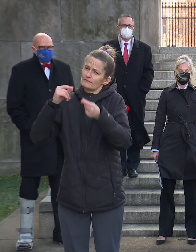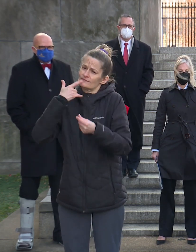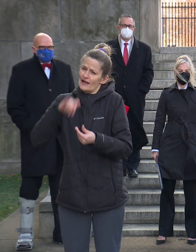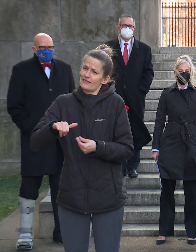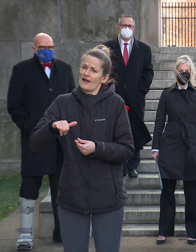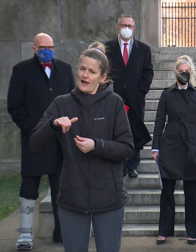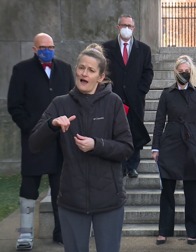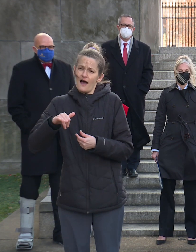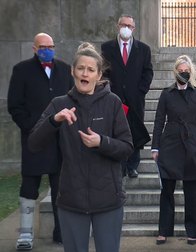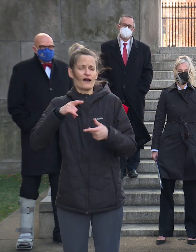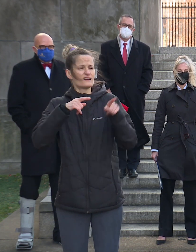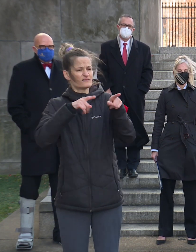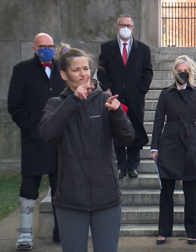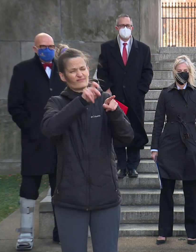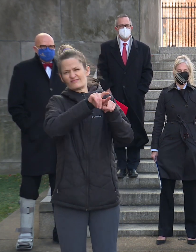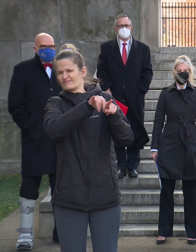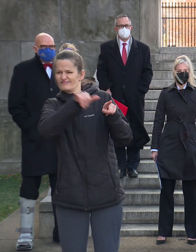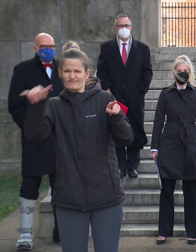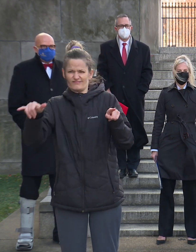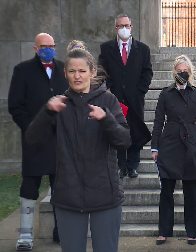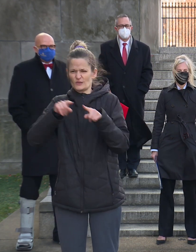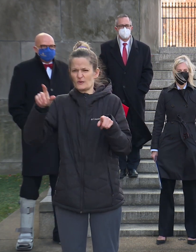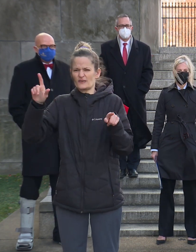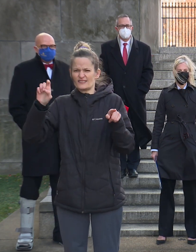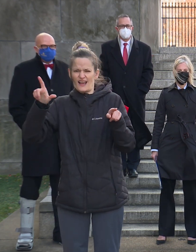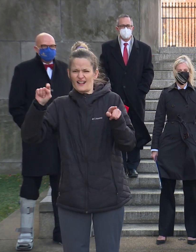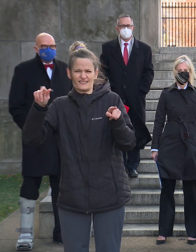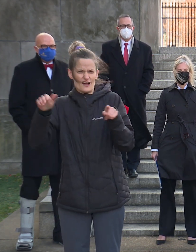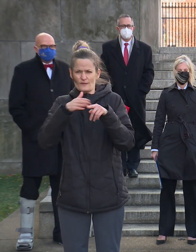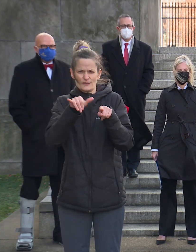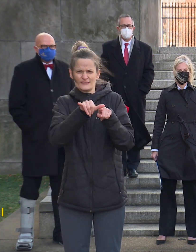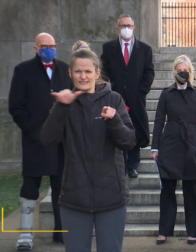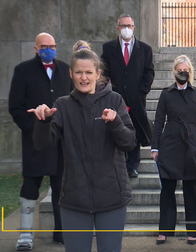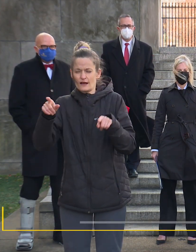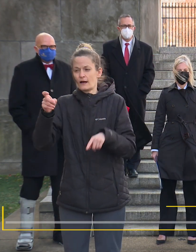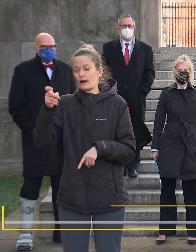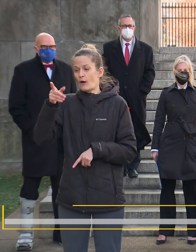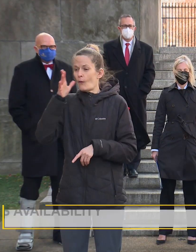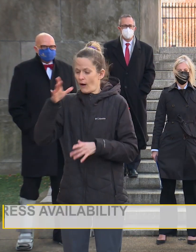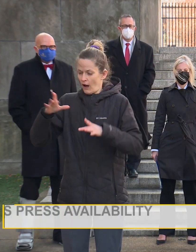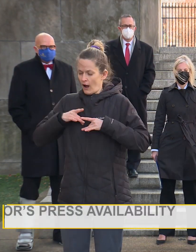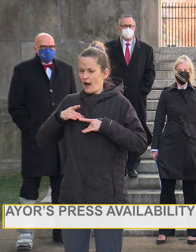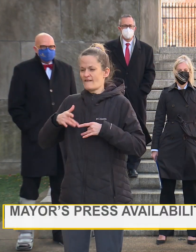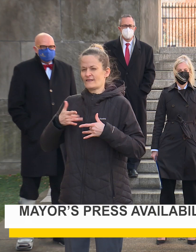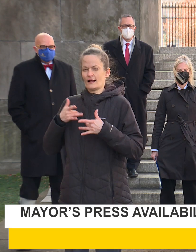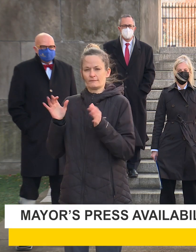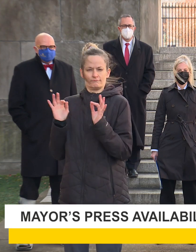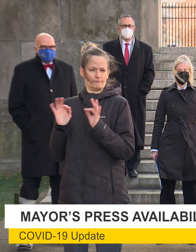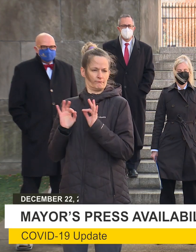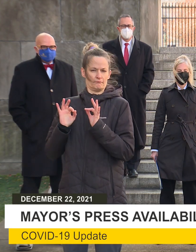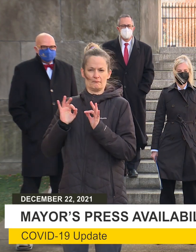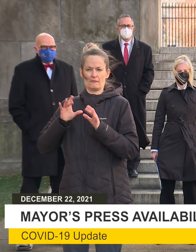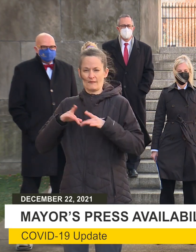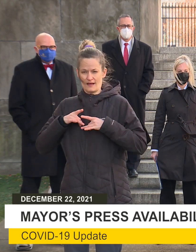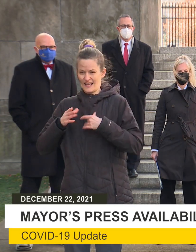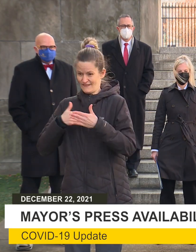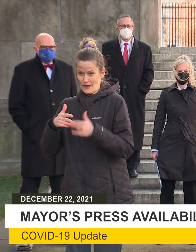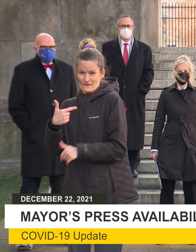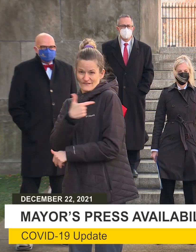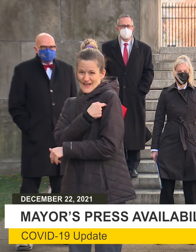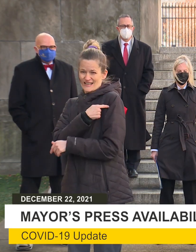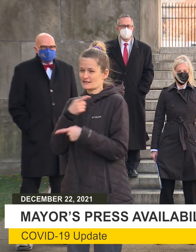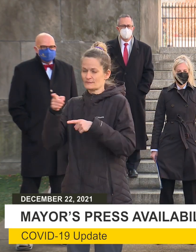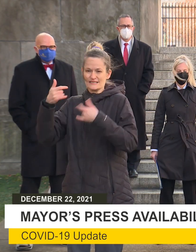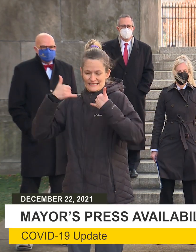with vaccinated individuals potentially having milder cases. Unfortunately, however, even if you're vaccinated, you can still pass COVID on